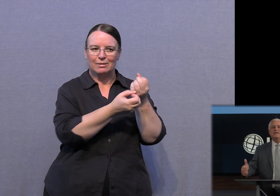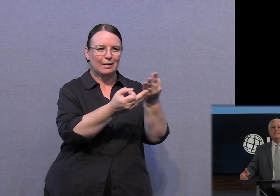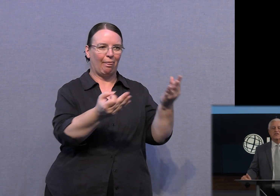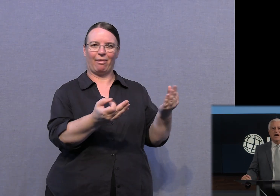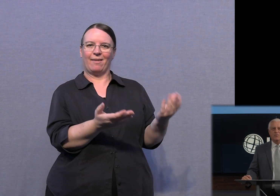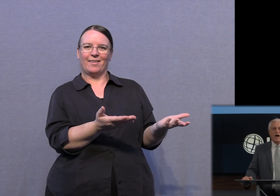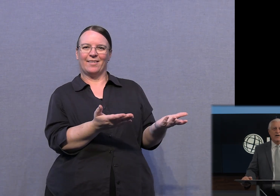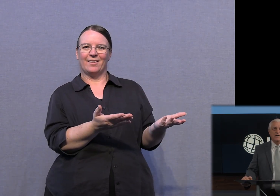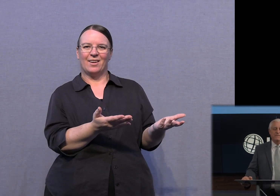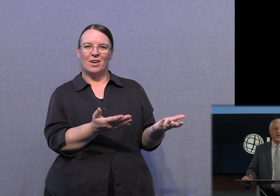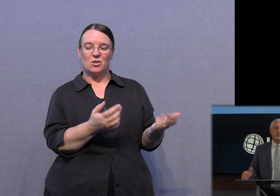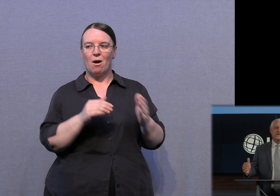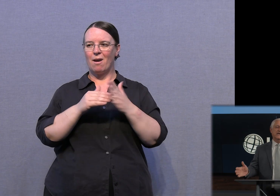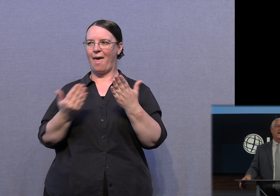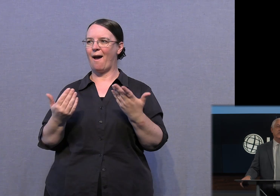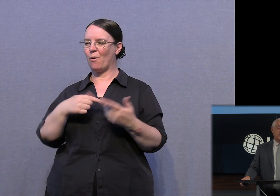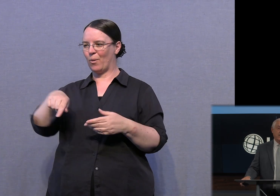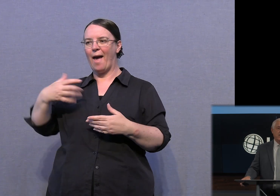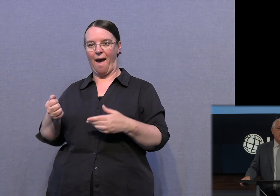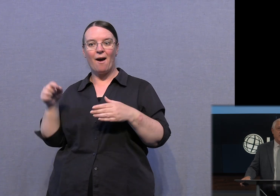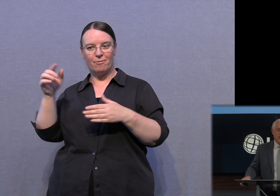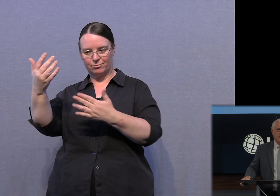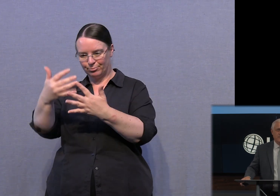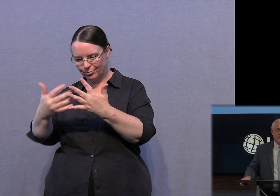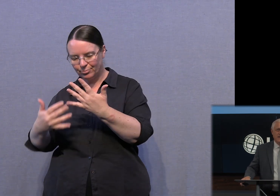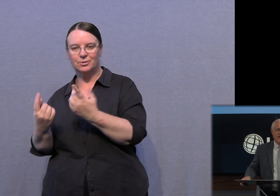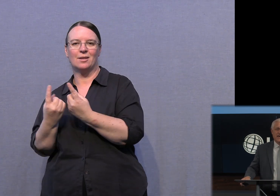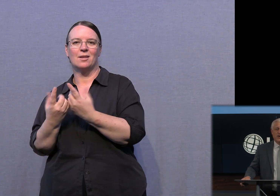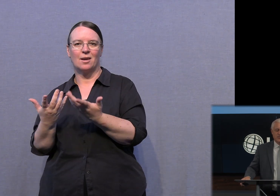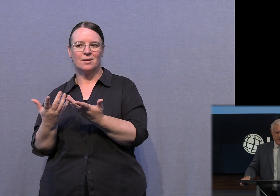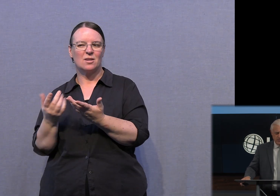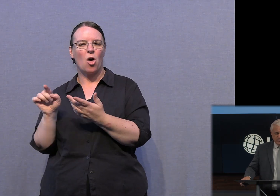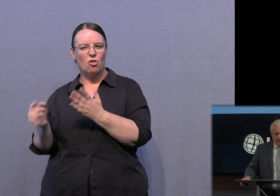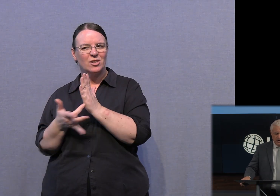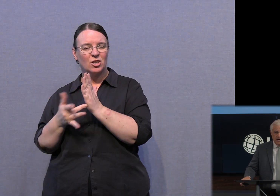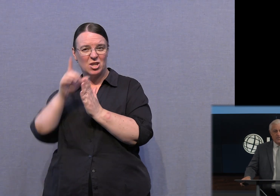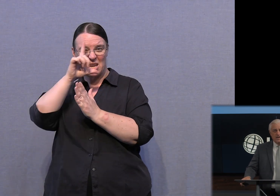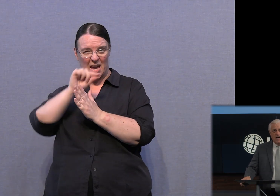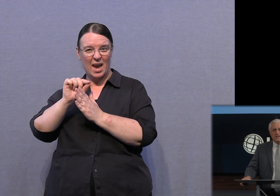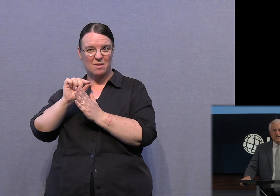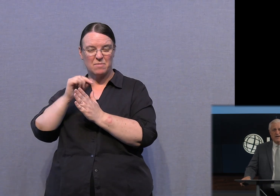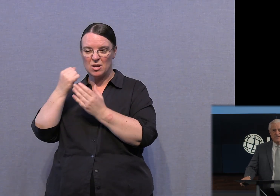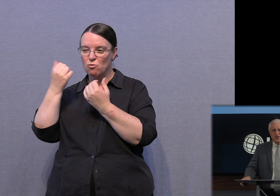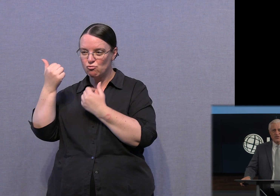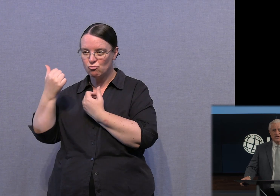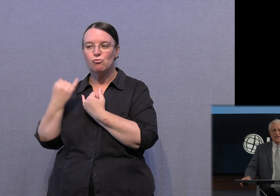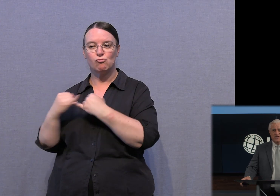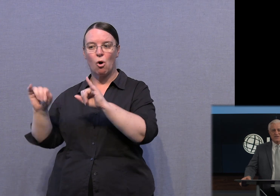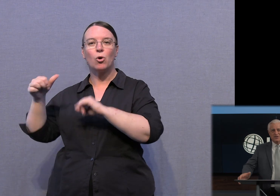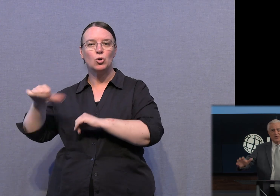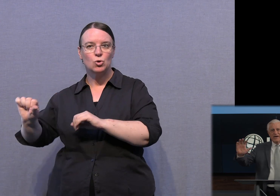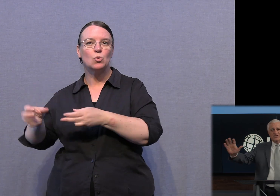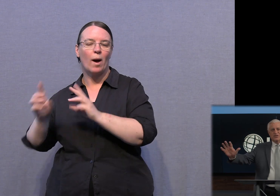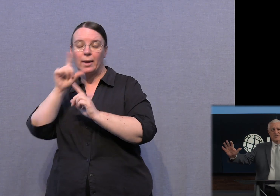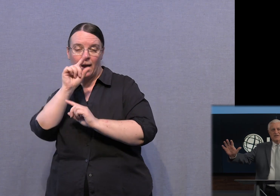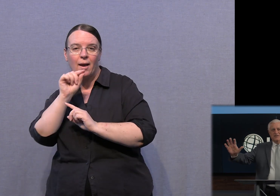those things has come, while those technologies have been used for evil, they can also be used for good. And I think God is telling the church